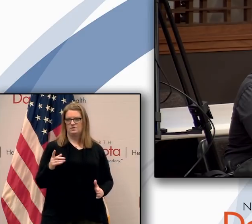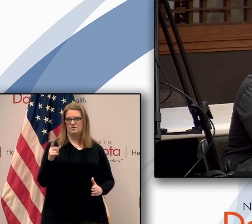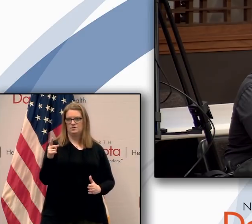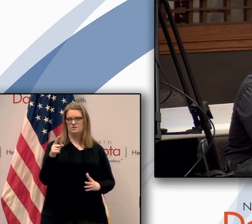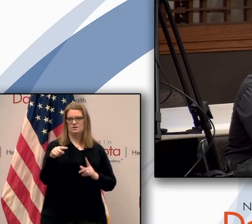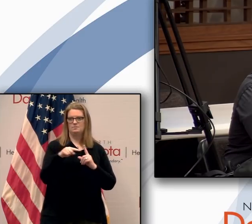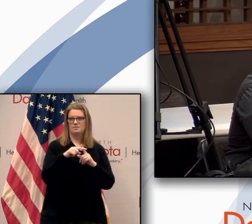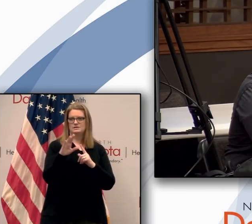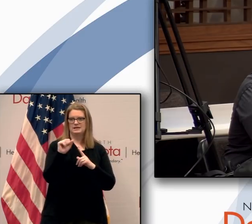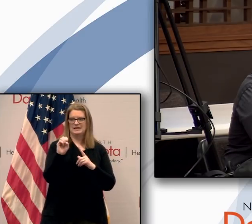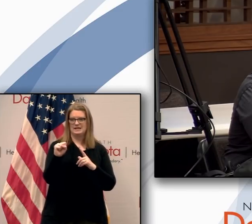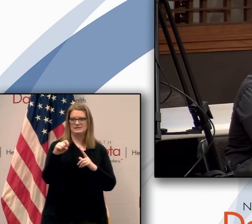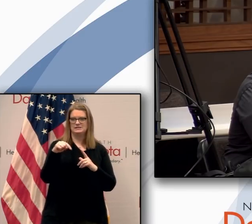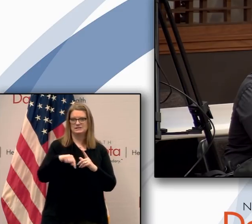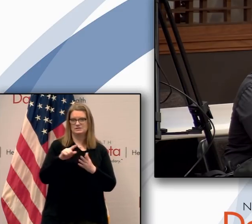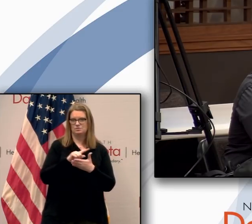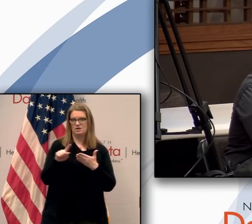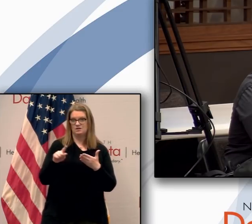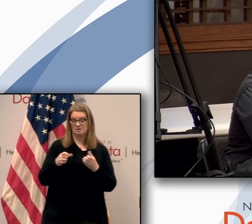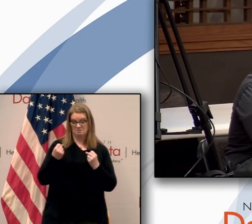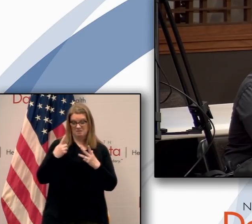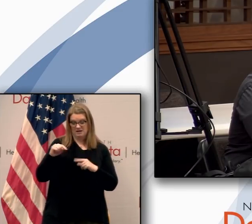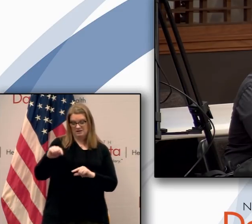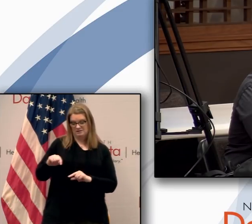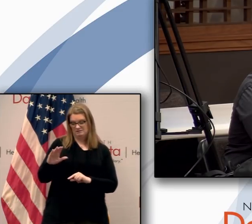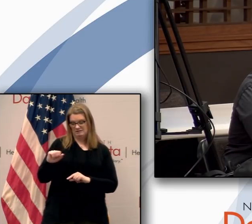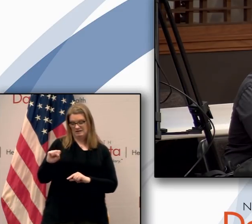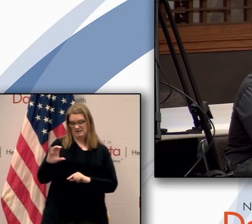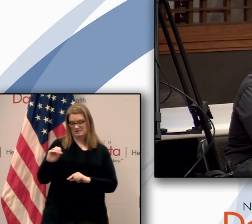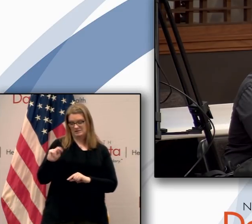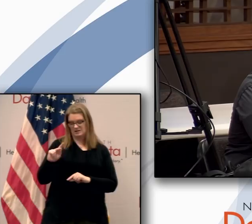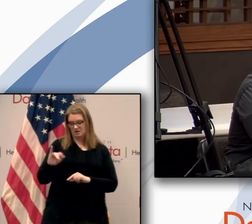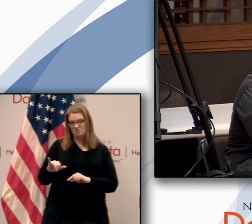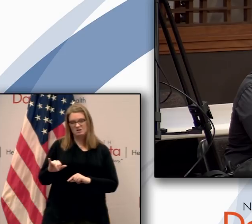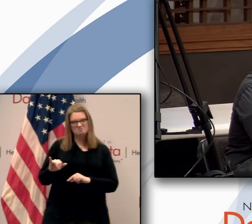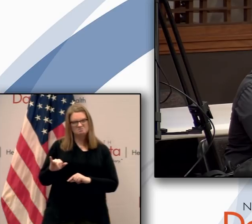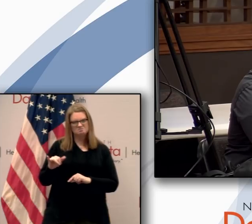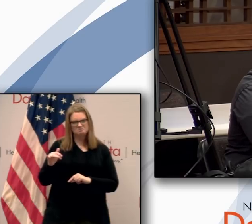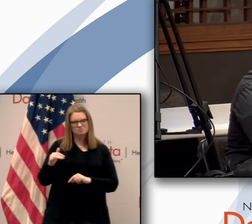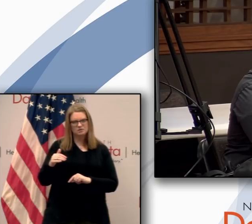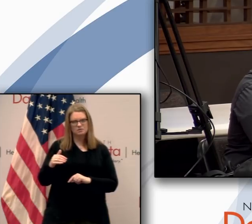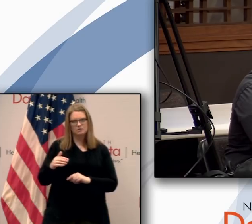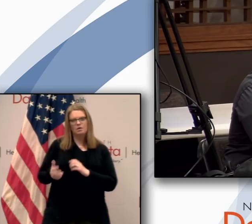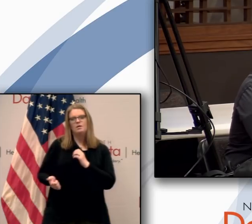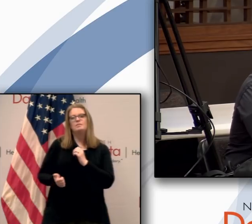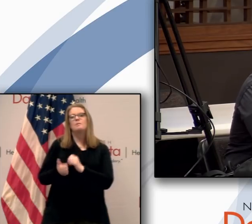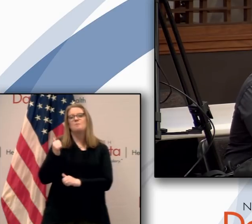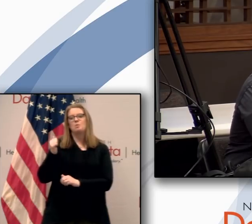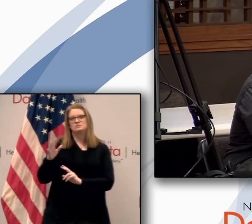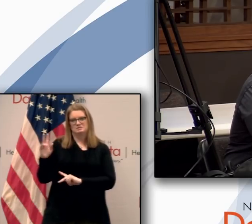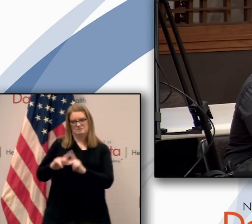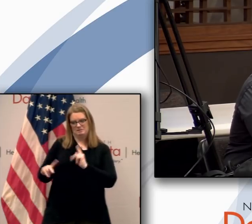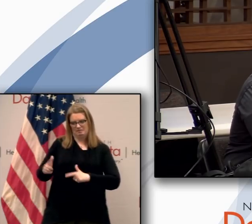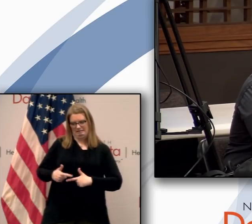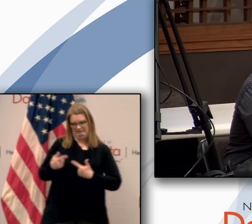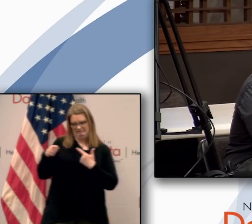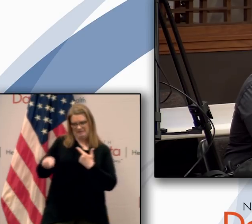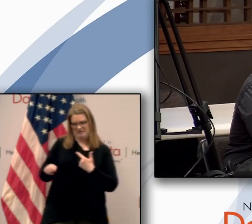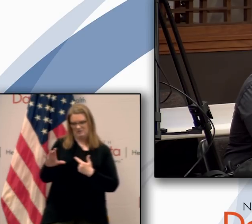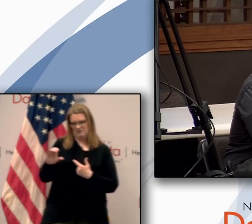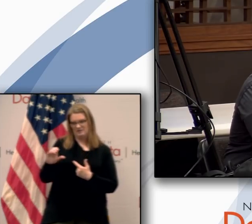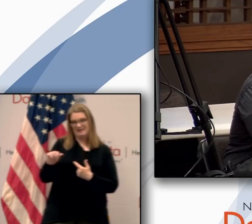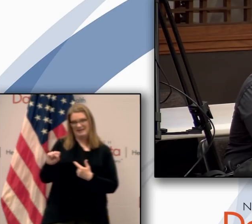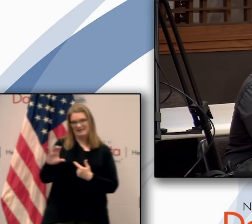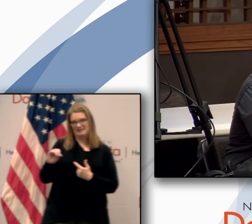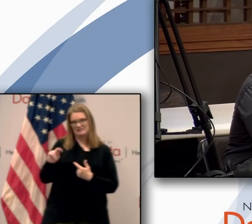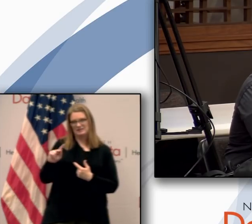cases this week, a lot of them have been in Cass County, and obviously they have a larger population out of the entire state. But is there anything else